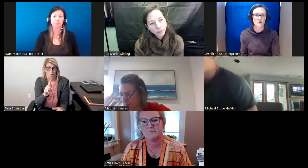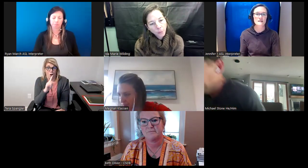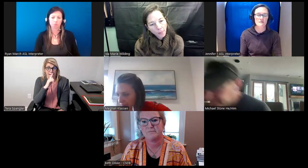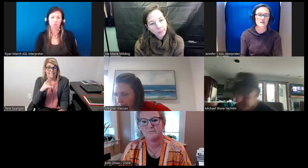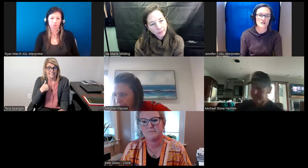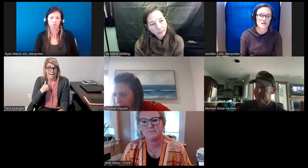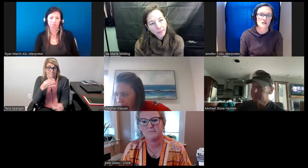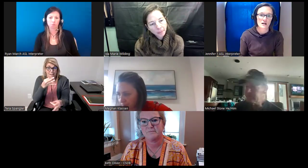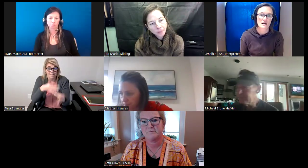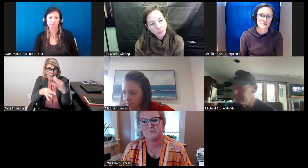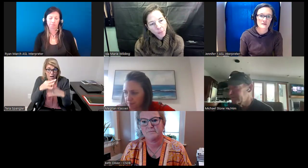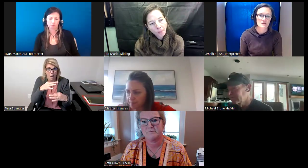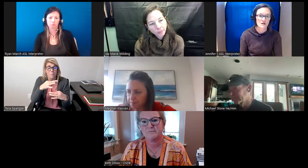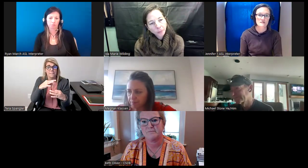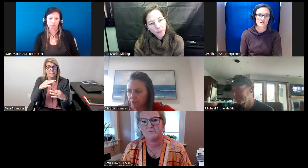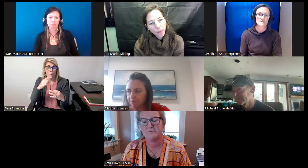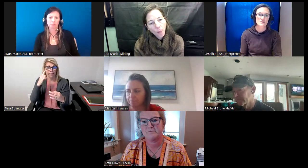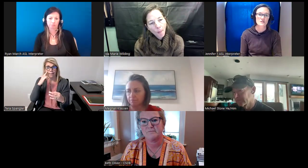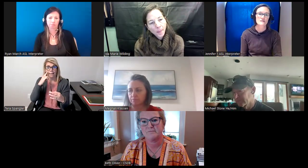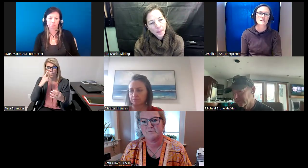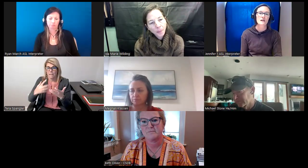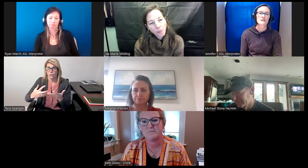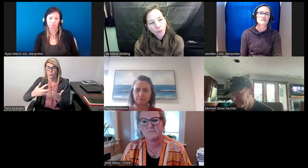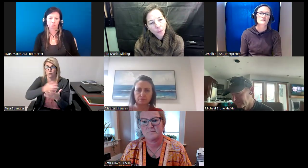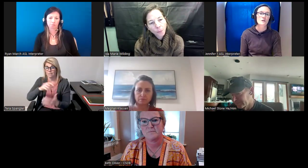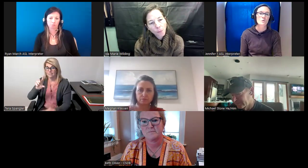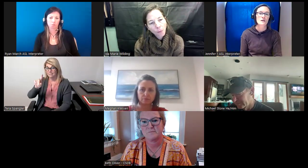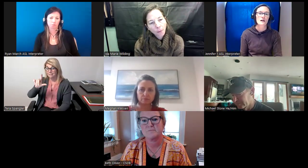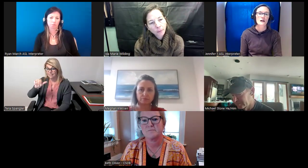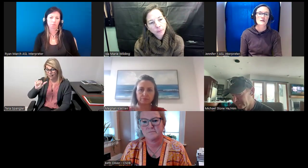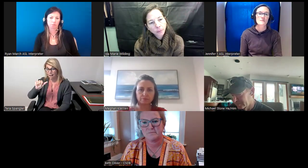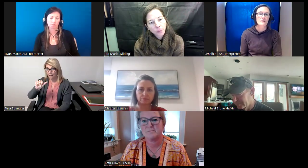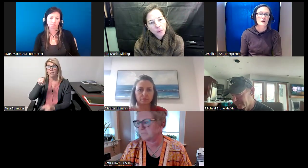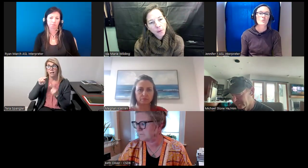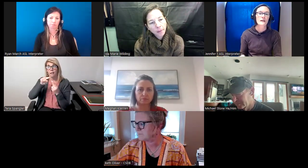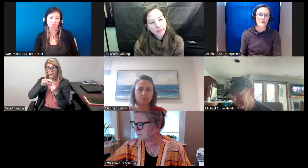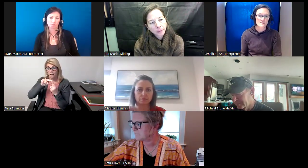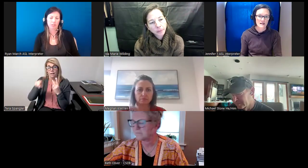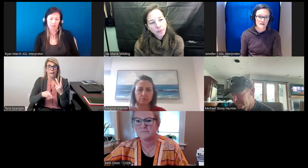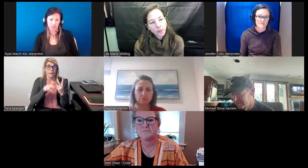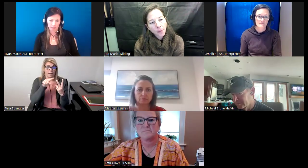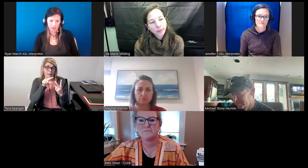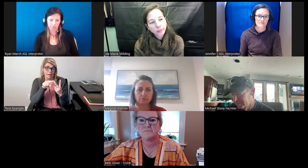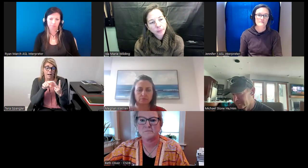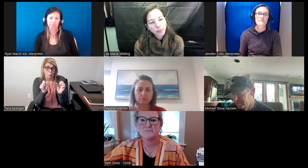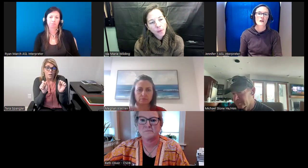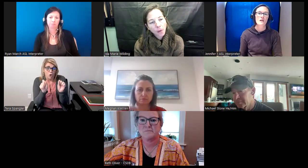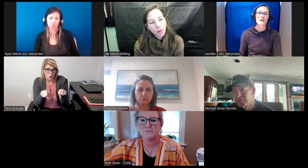data shows every year that these are hard to fill positions. And so I think we gather data